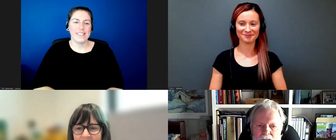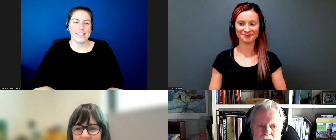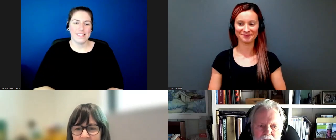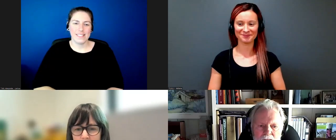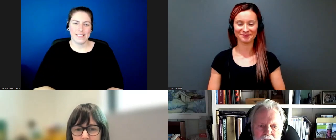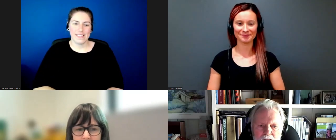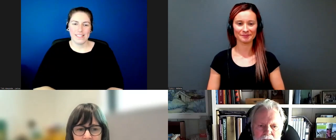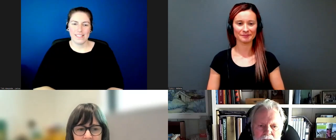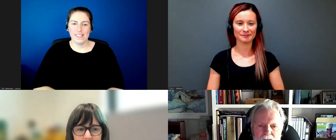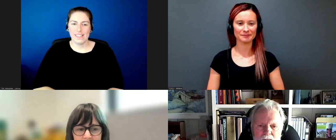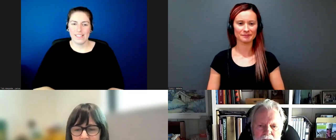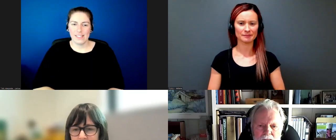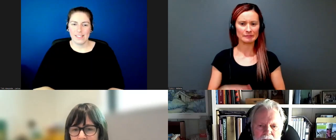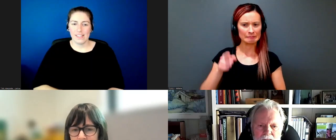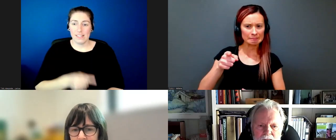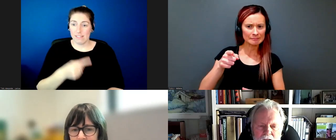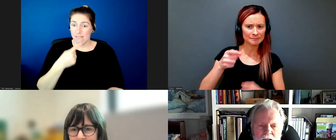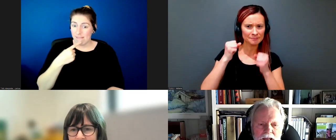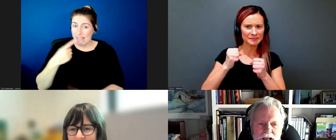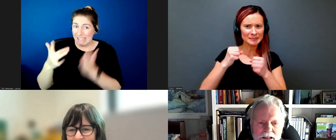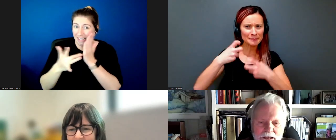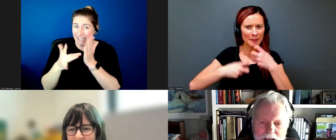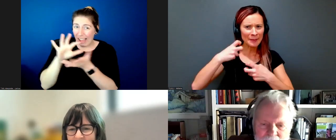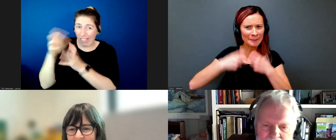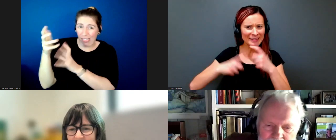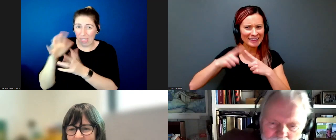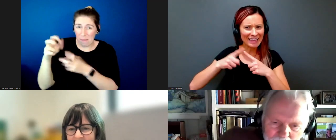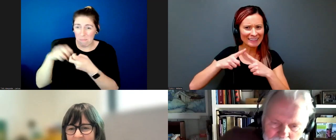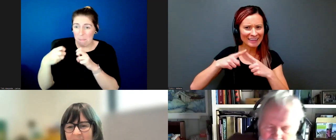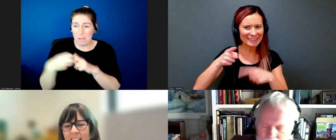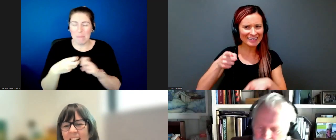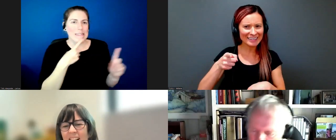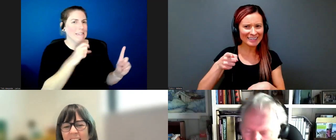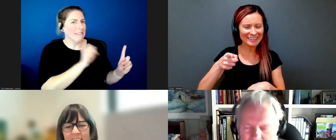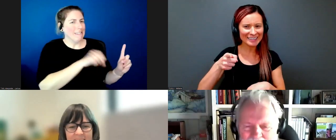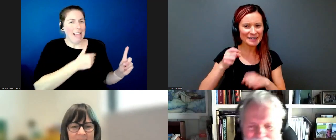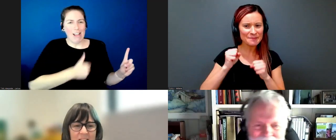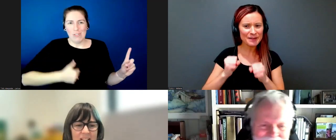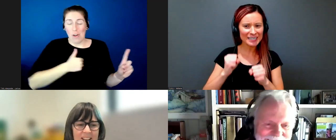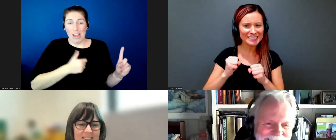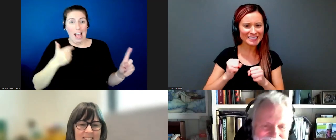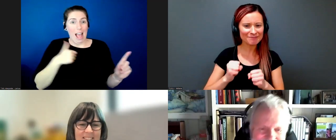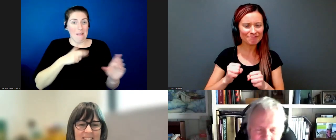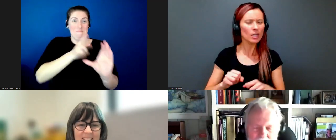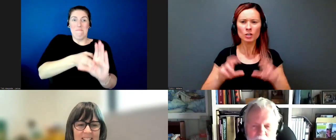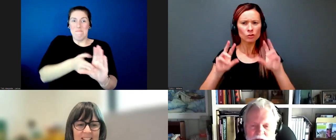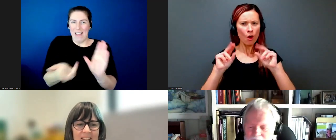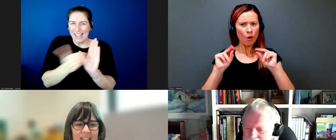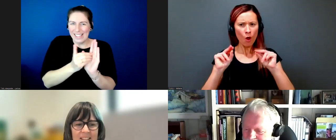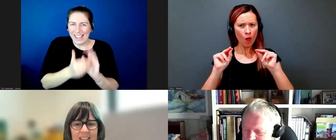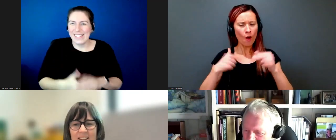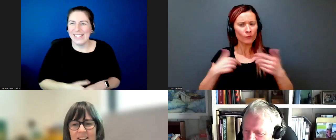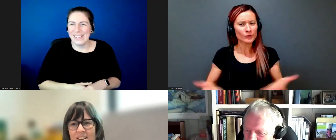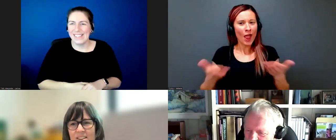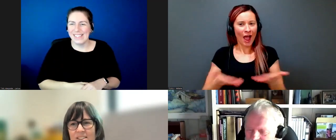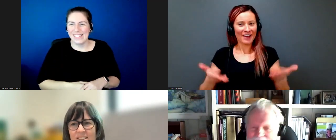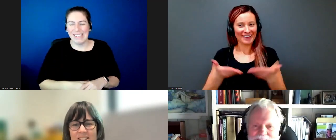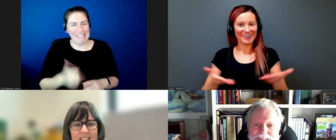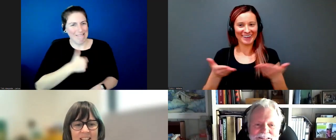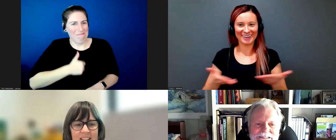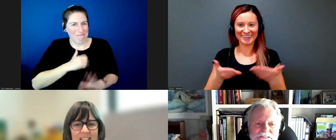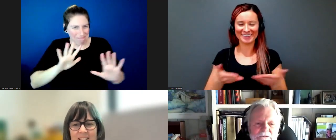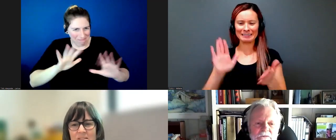I think you might be having some technical issues. Yeah, sorry, I'm back in though. Okay. My apologies. All